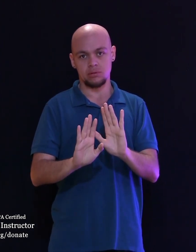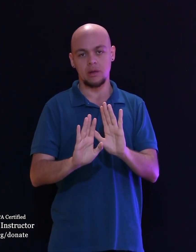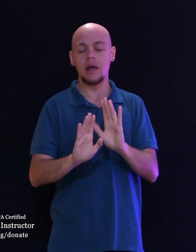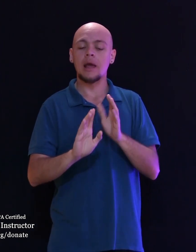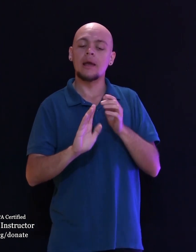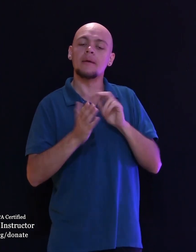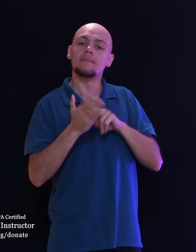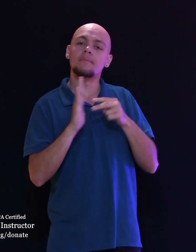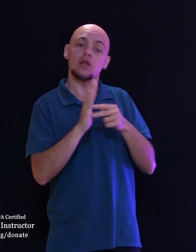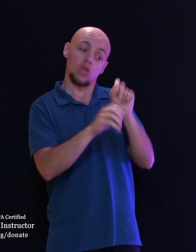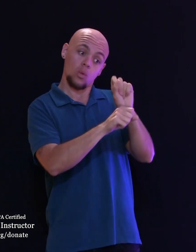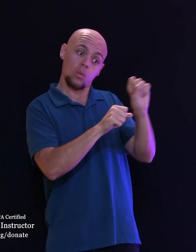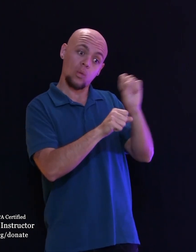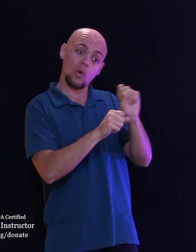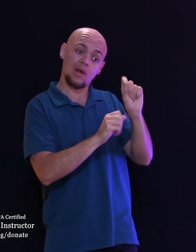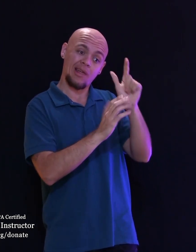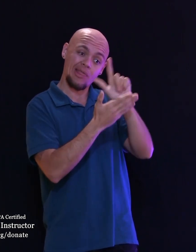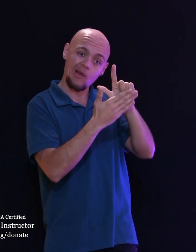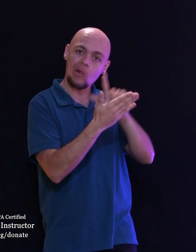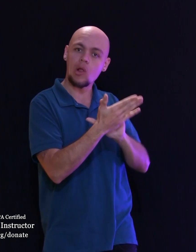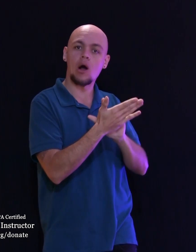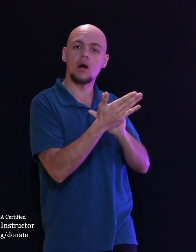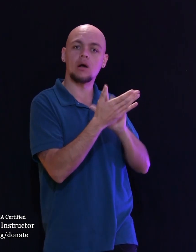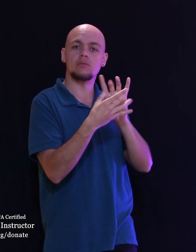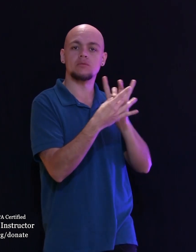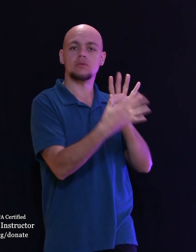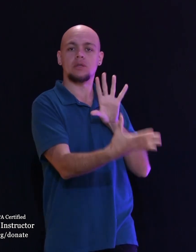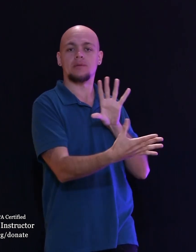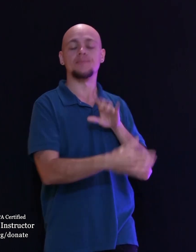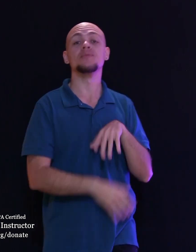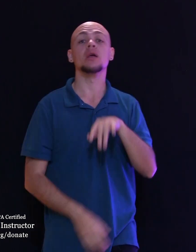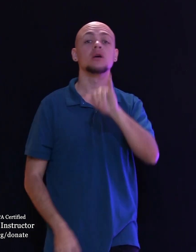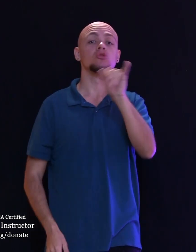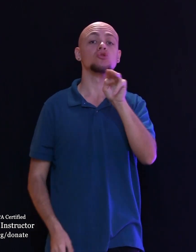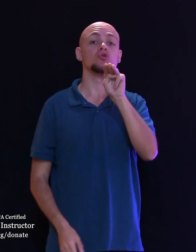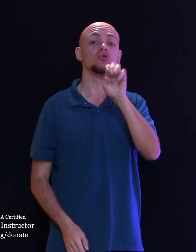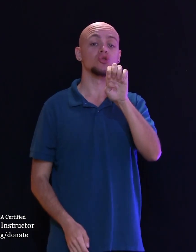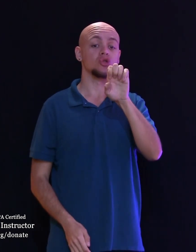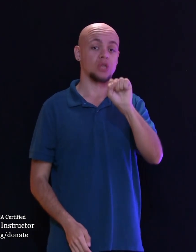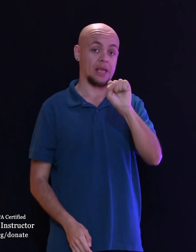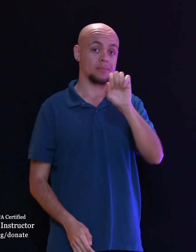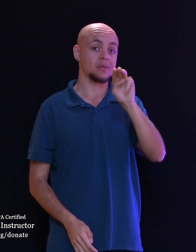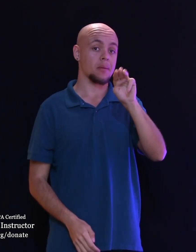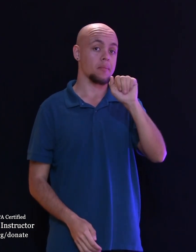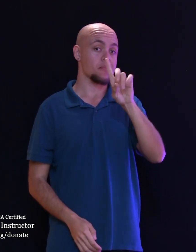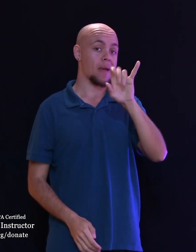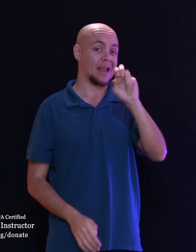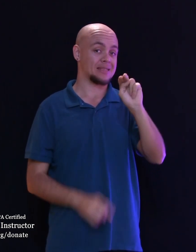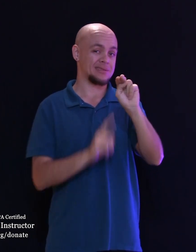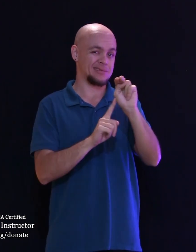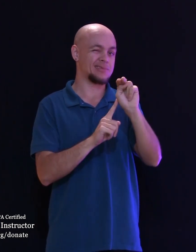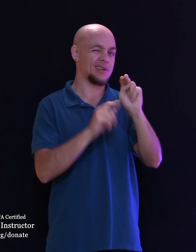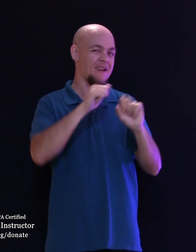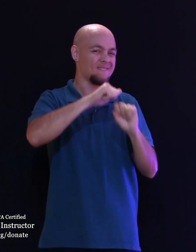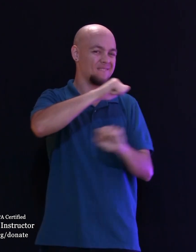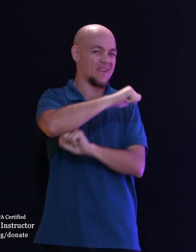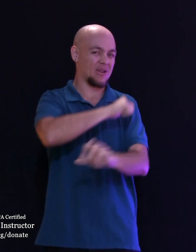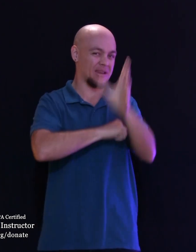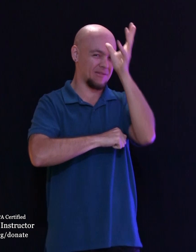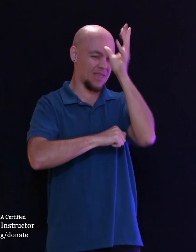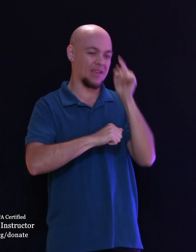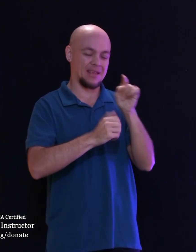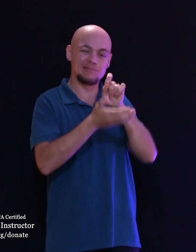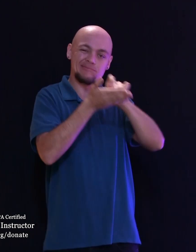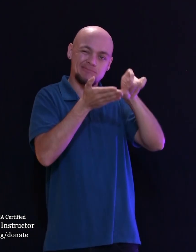you've been freed from the works of the law. James Madison, one of our founding fathers of the United States, kind of known as the father